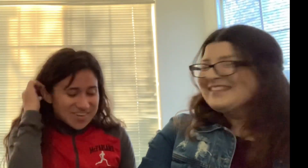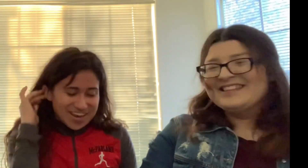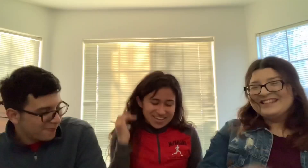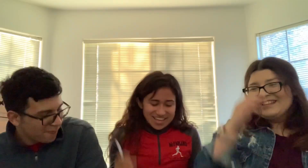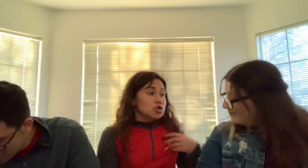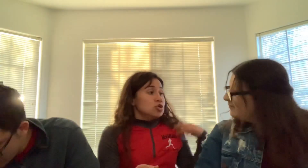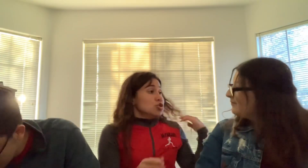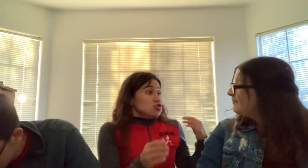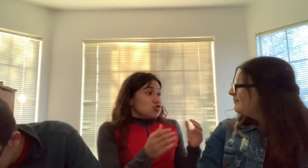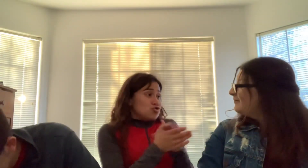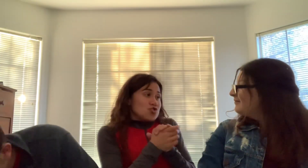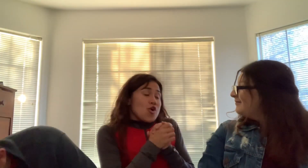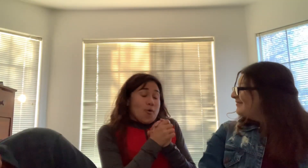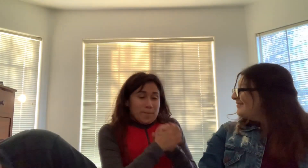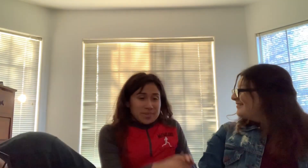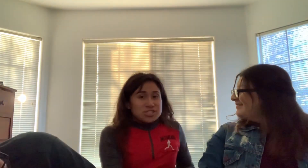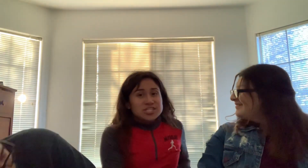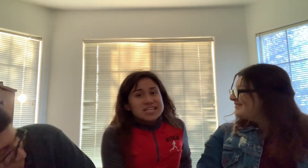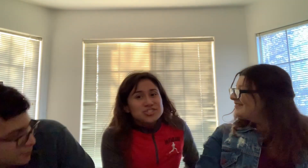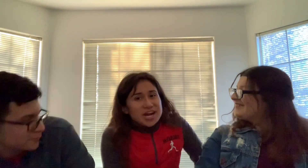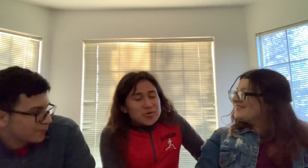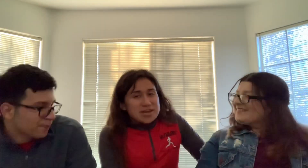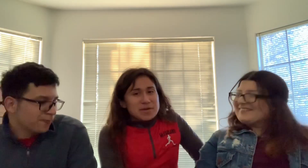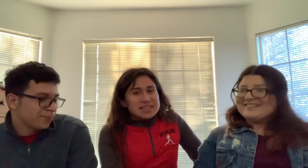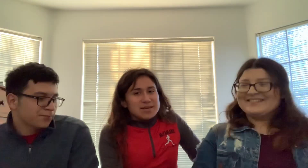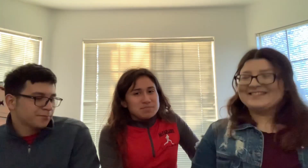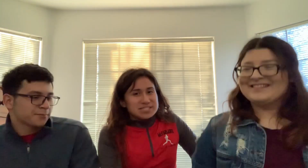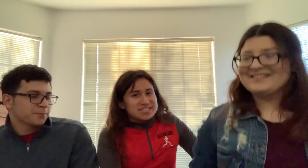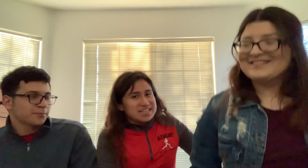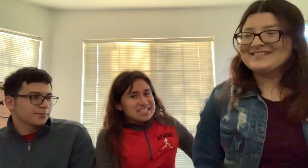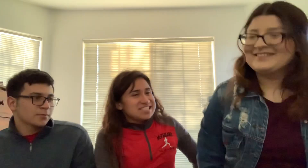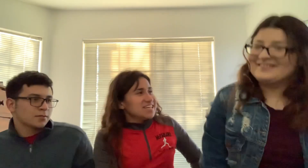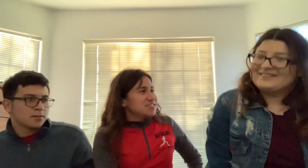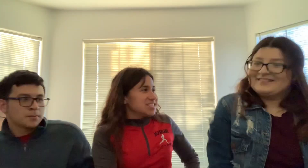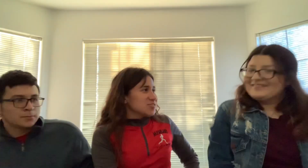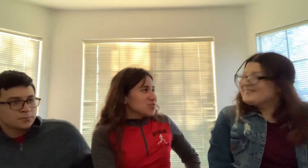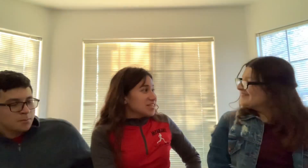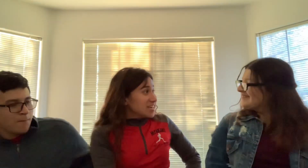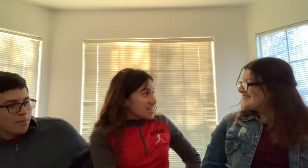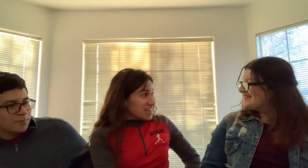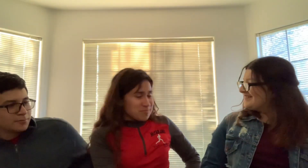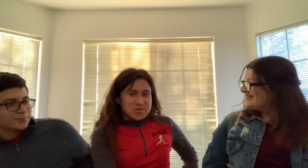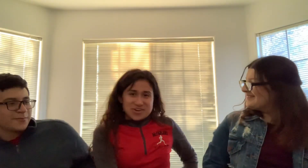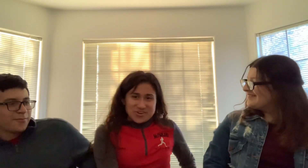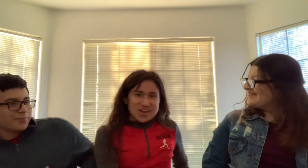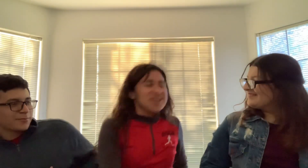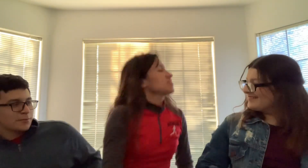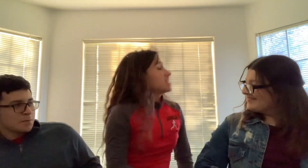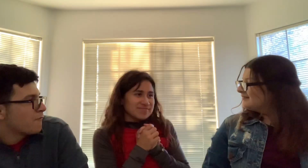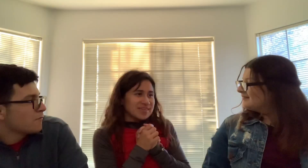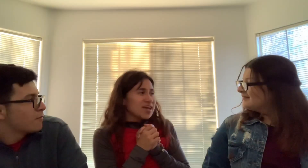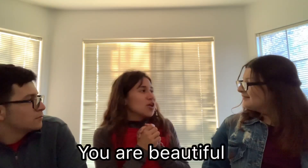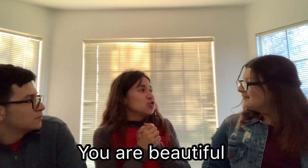right. So, she's going to try to read my lips. Let's see if she's a really good lip reader, right?